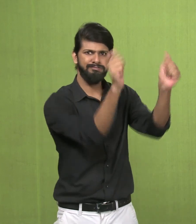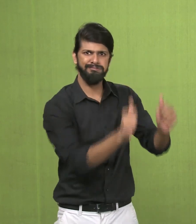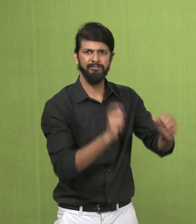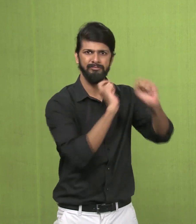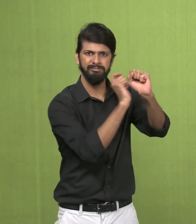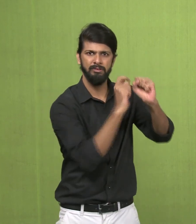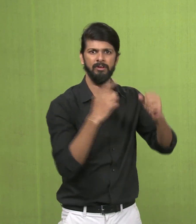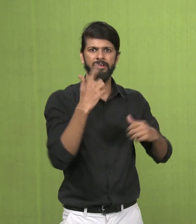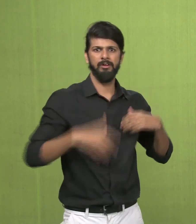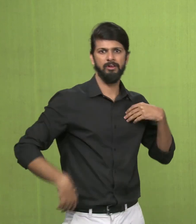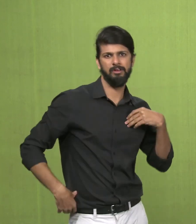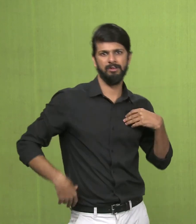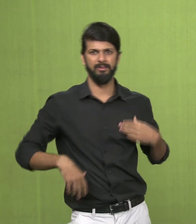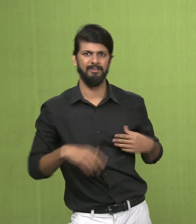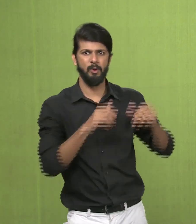how was the Gupta sculpture